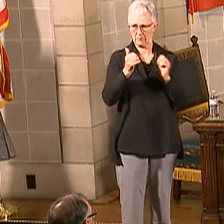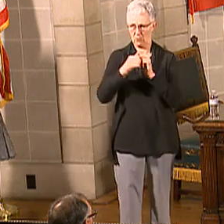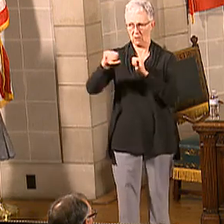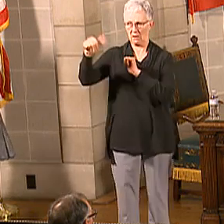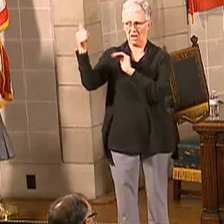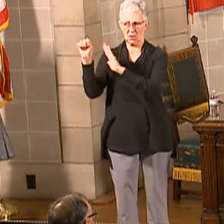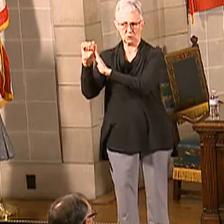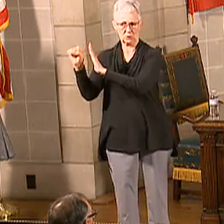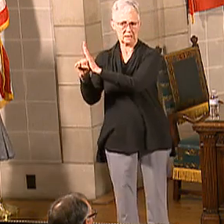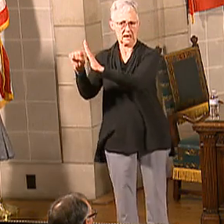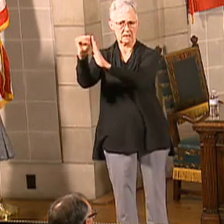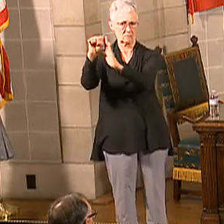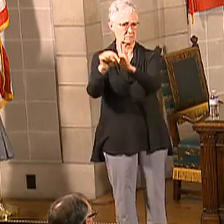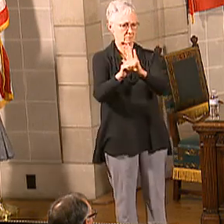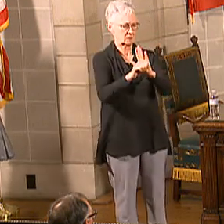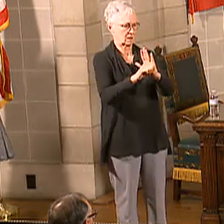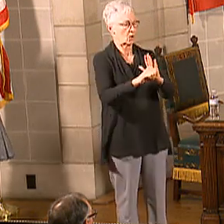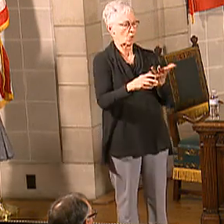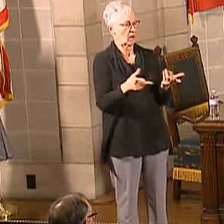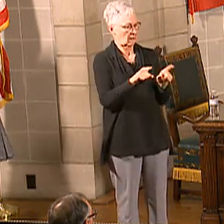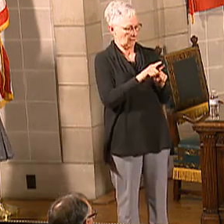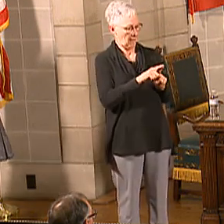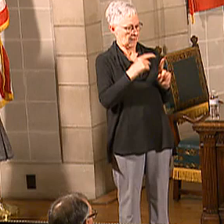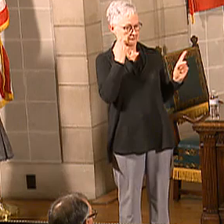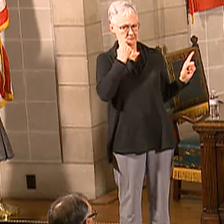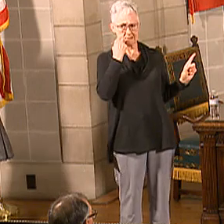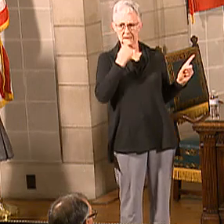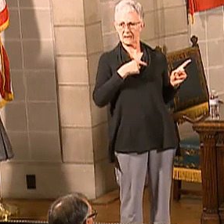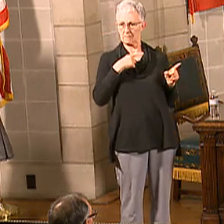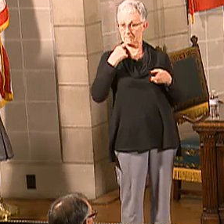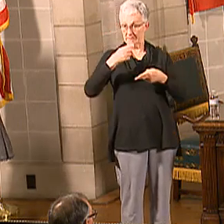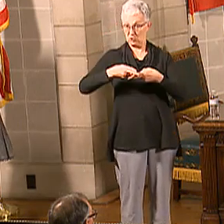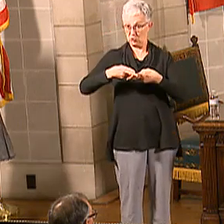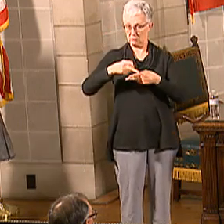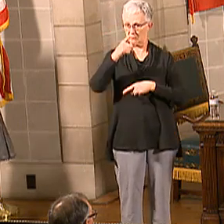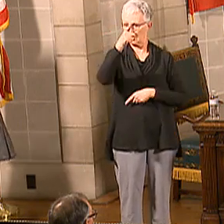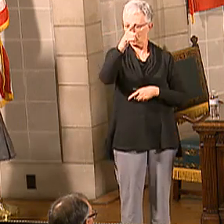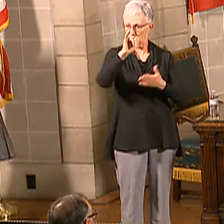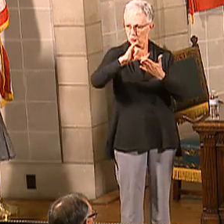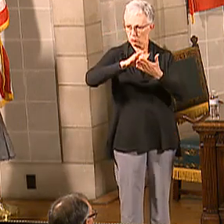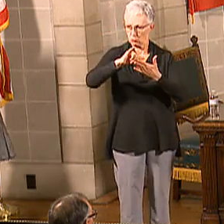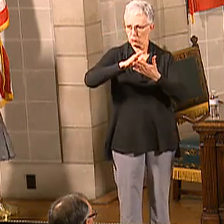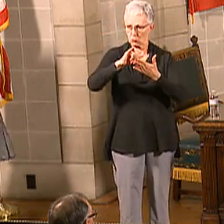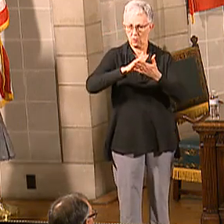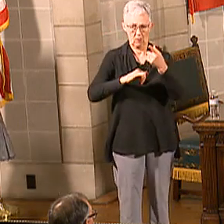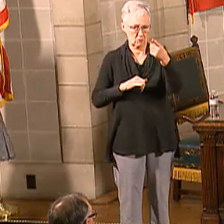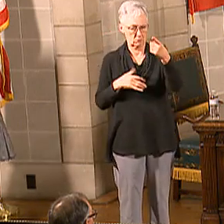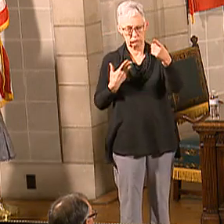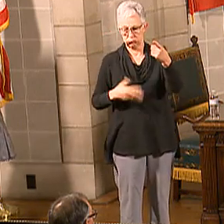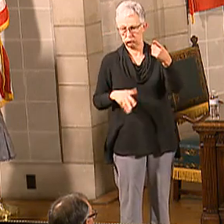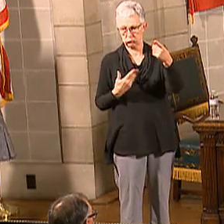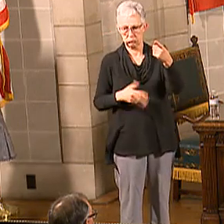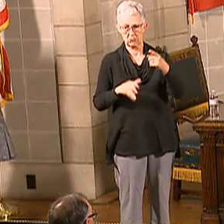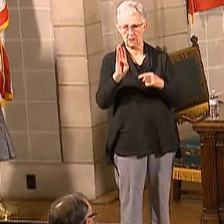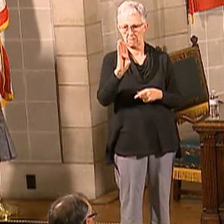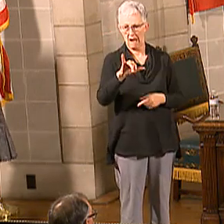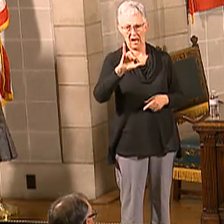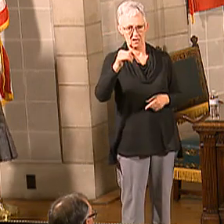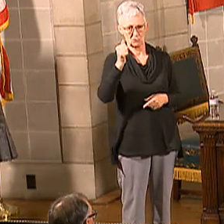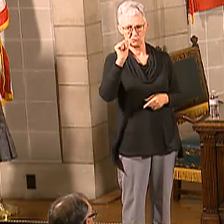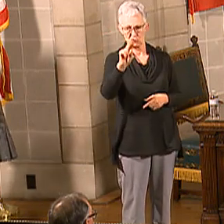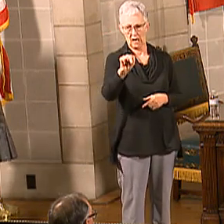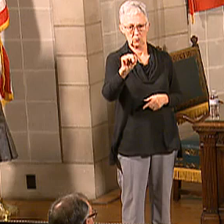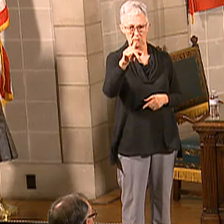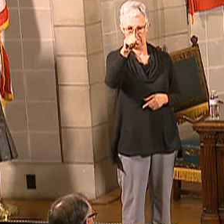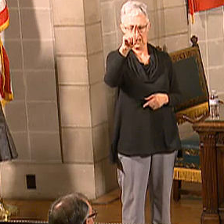I described between New York and Nebraska. New York probably had the virus well seeded by the middle of January.